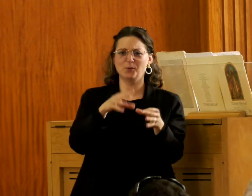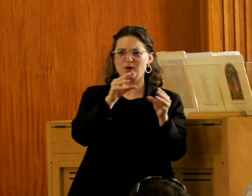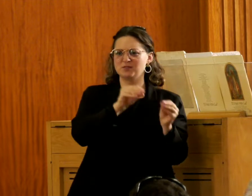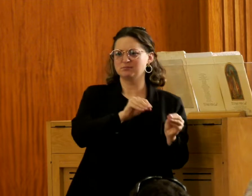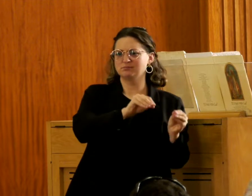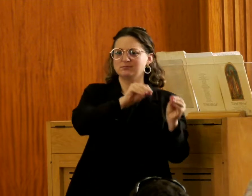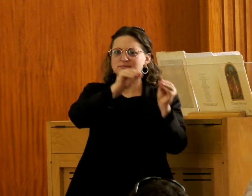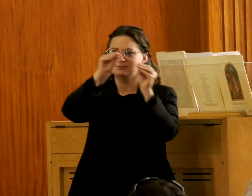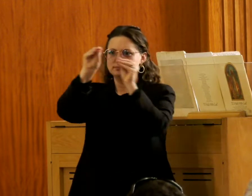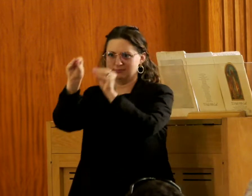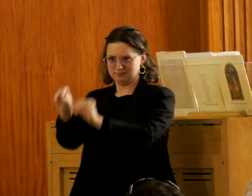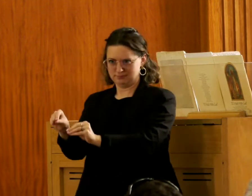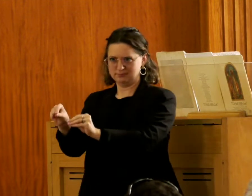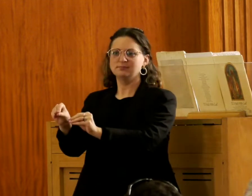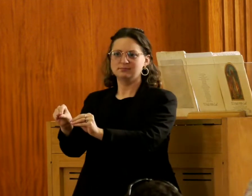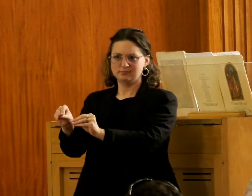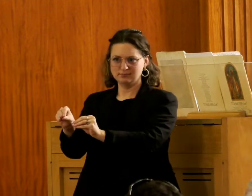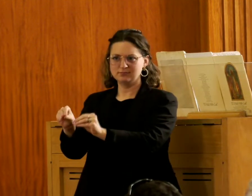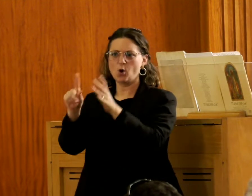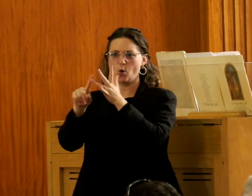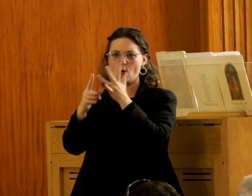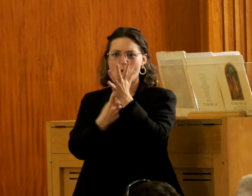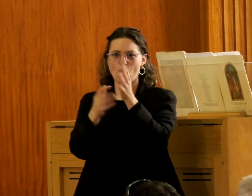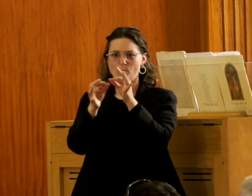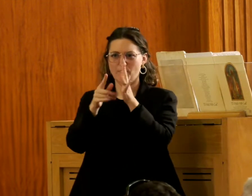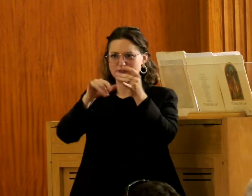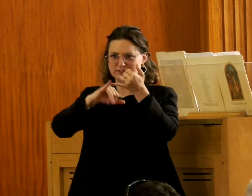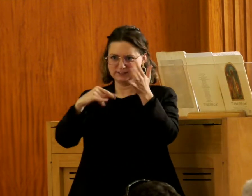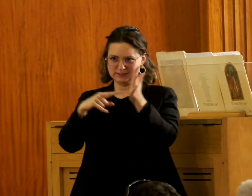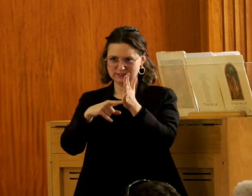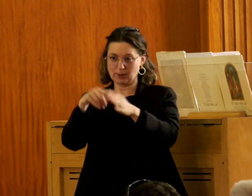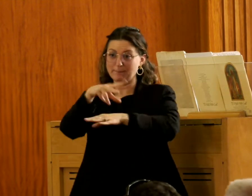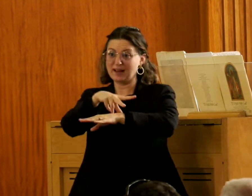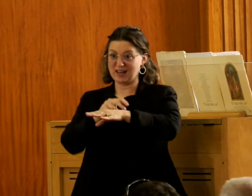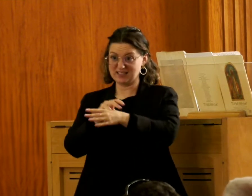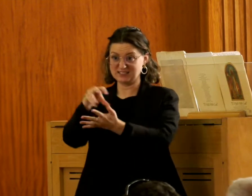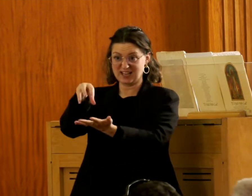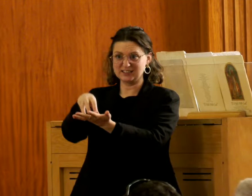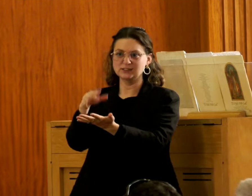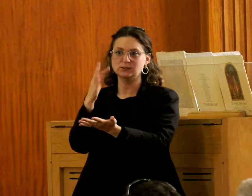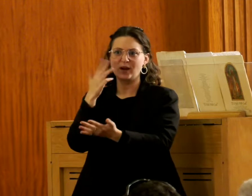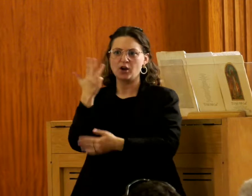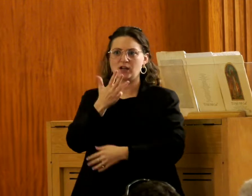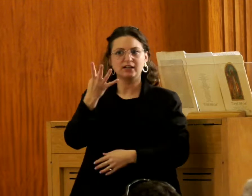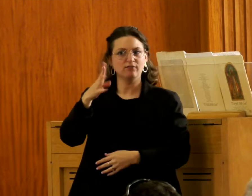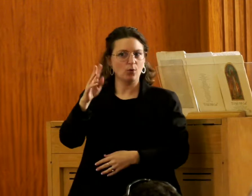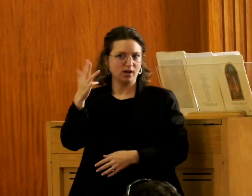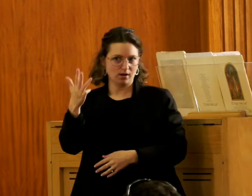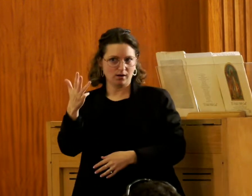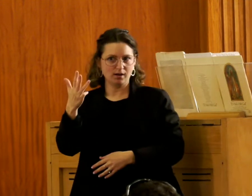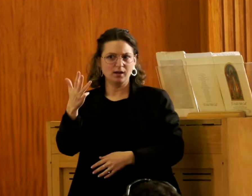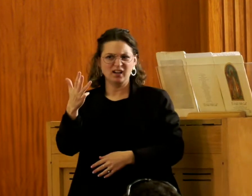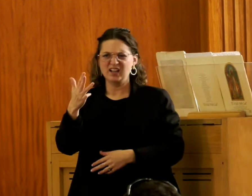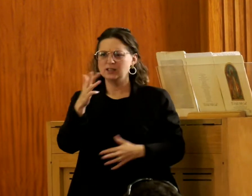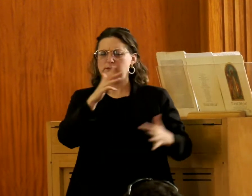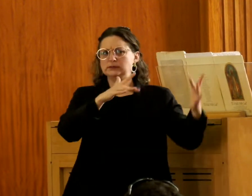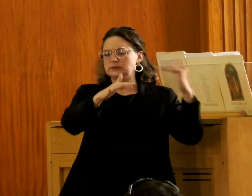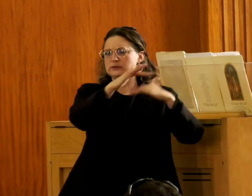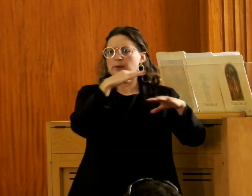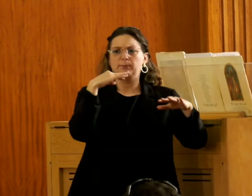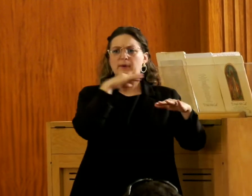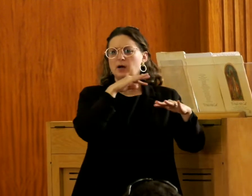a transfer to the Orbost police station in 1949. After the bustle of inner city